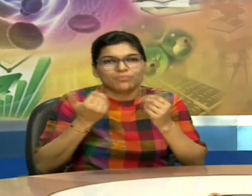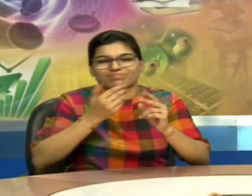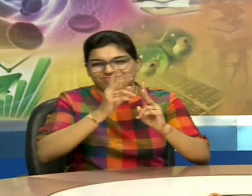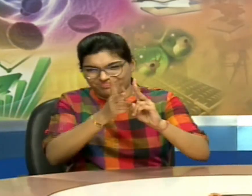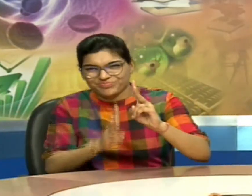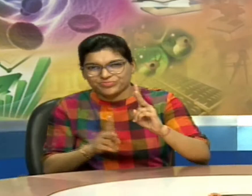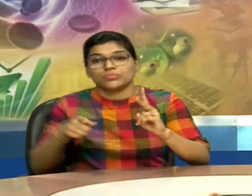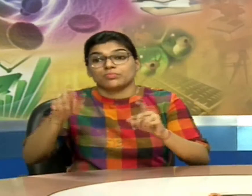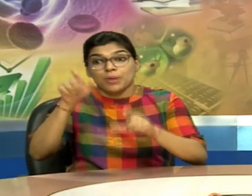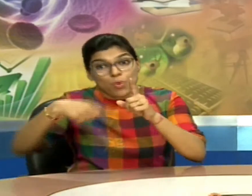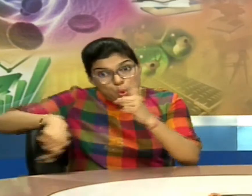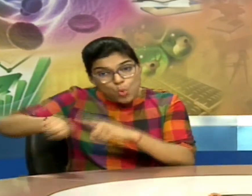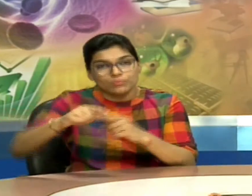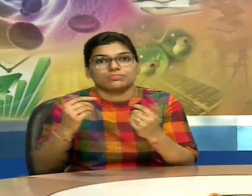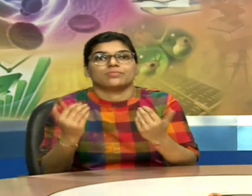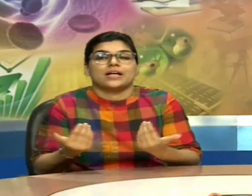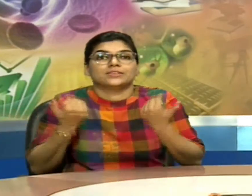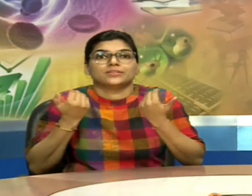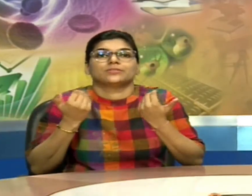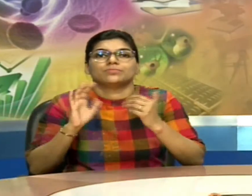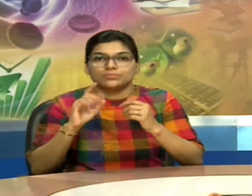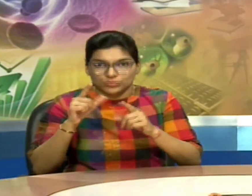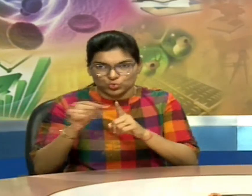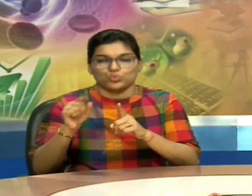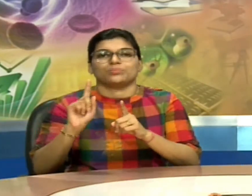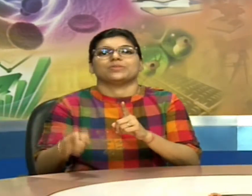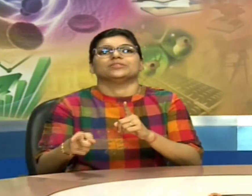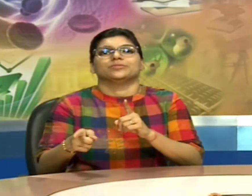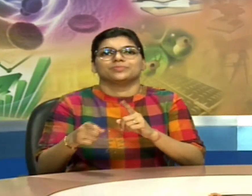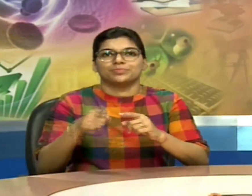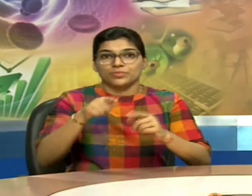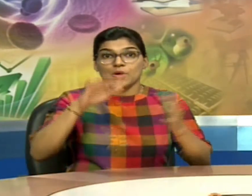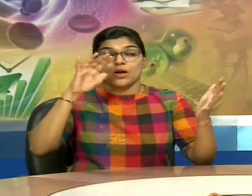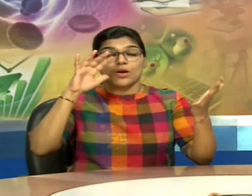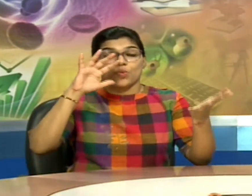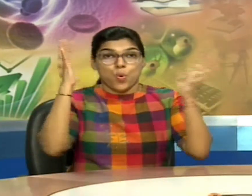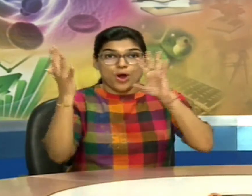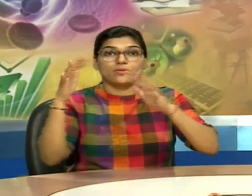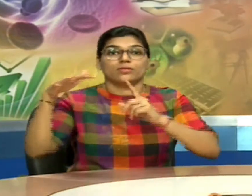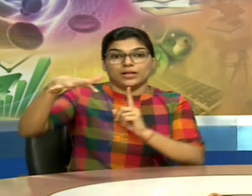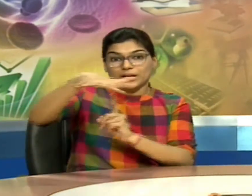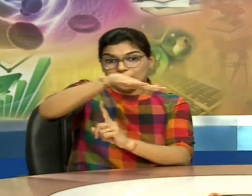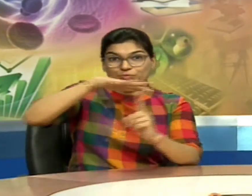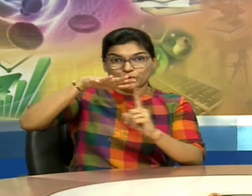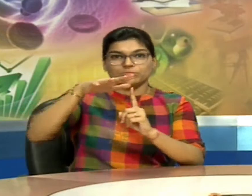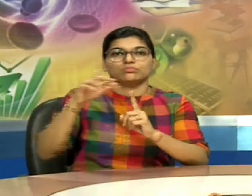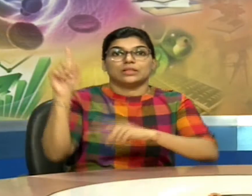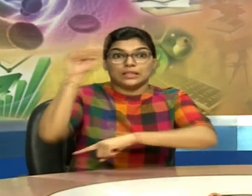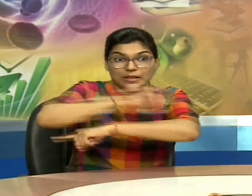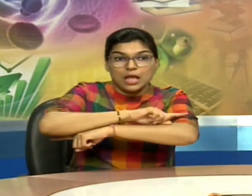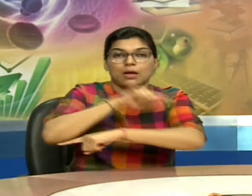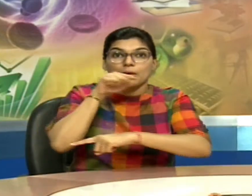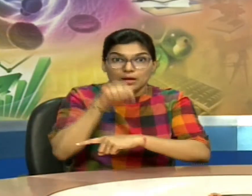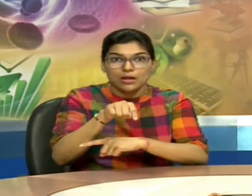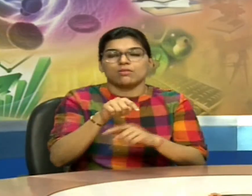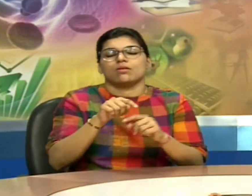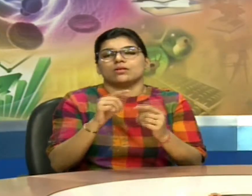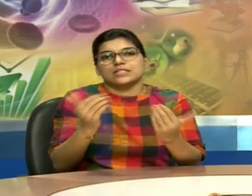This was celebrated to stimulate awareness on the environment, about the environment, and to encourage